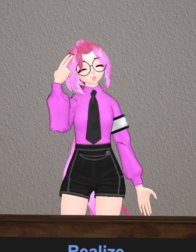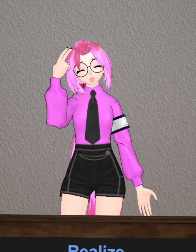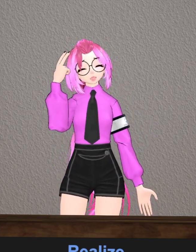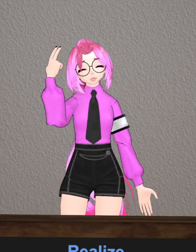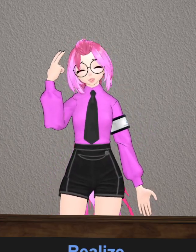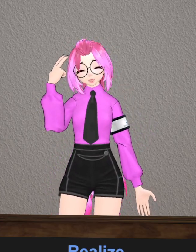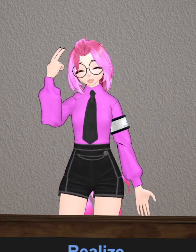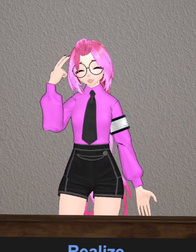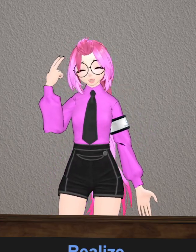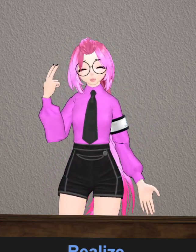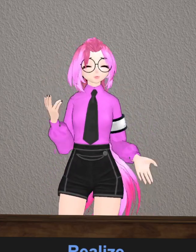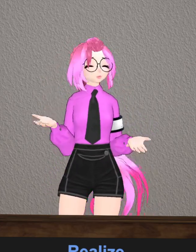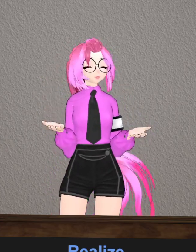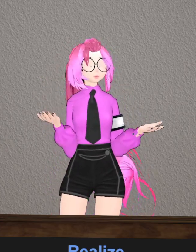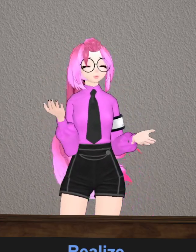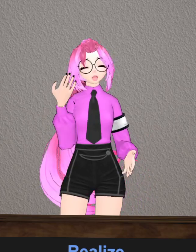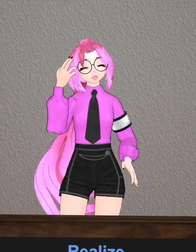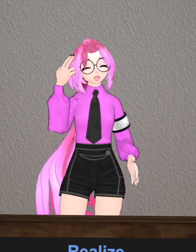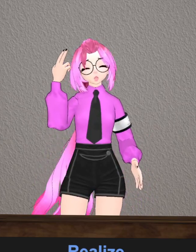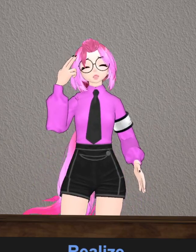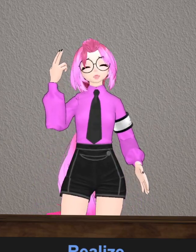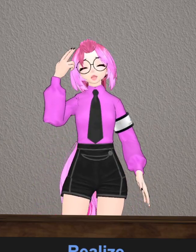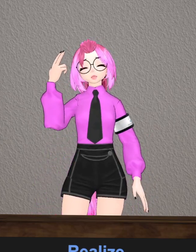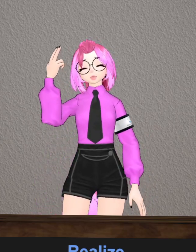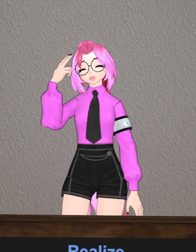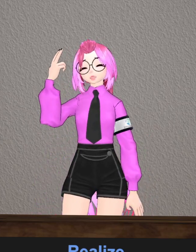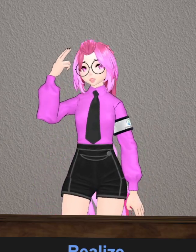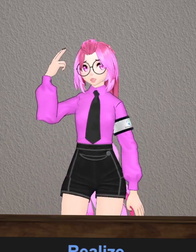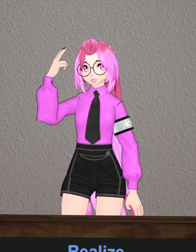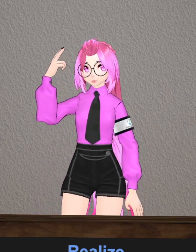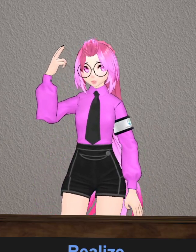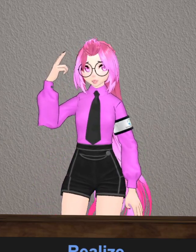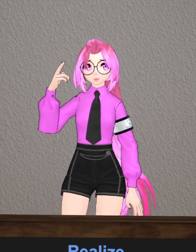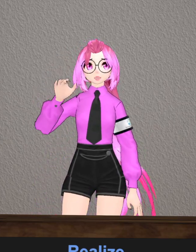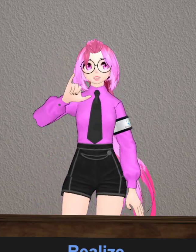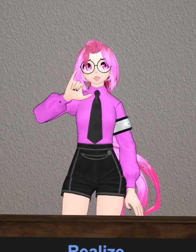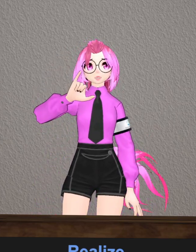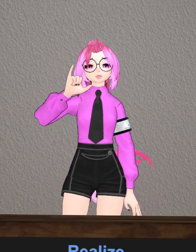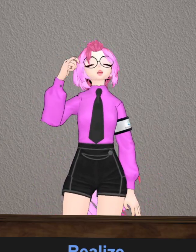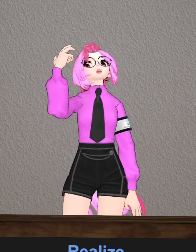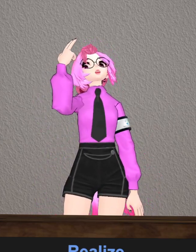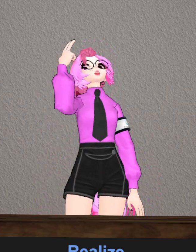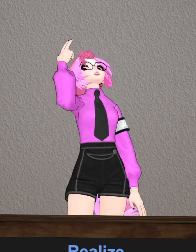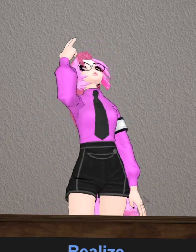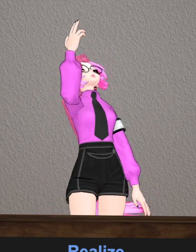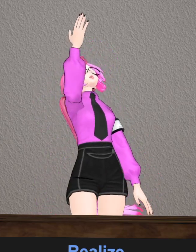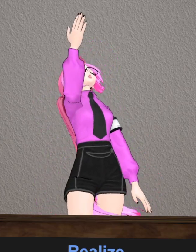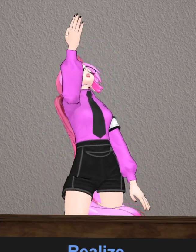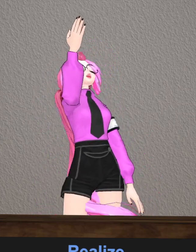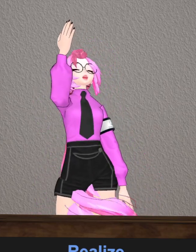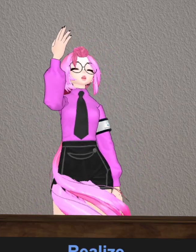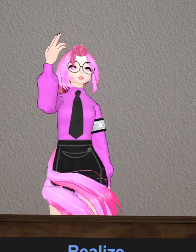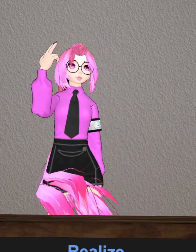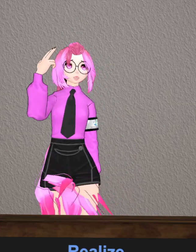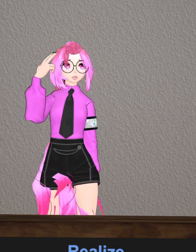what is the reason, or like what my reason is, yeah, but it could also be like, oh, I just realized, right?